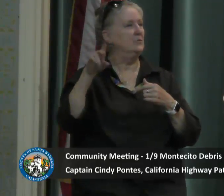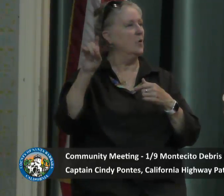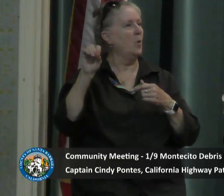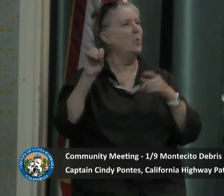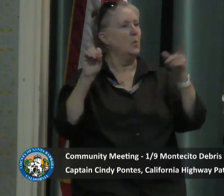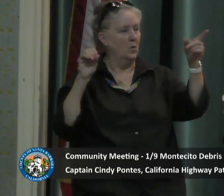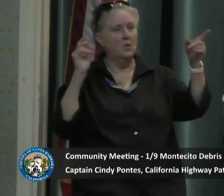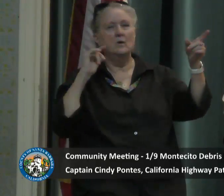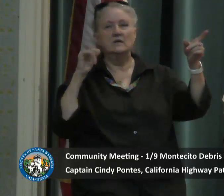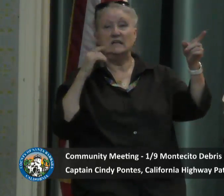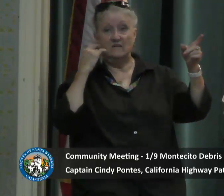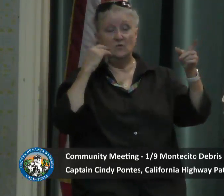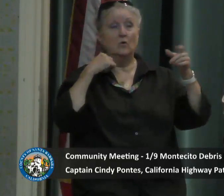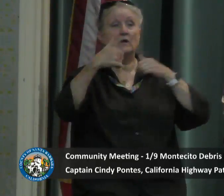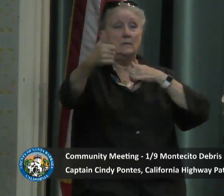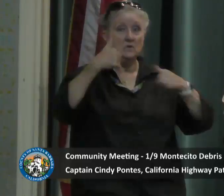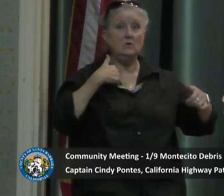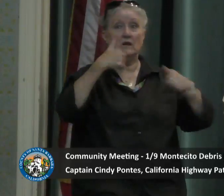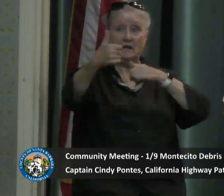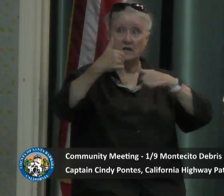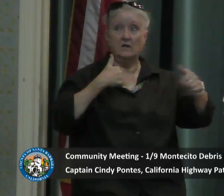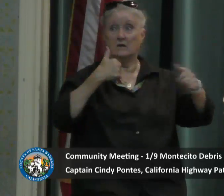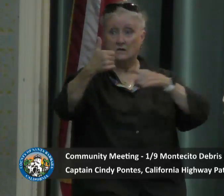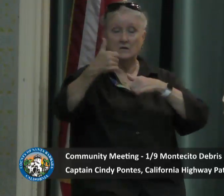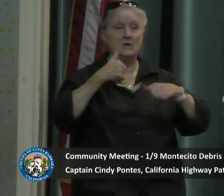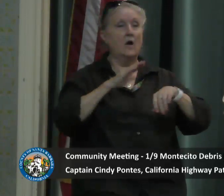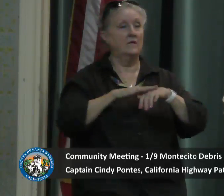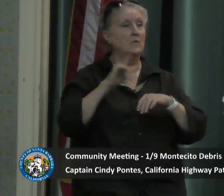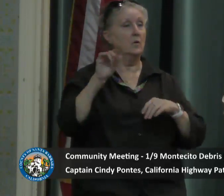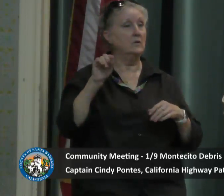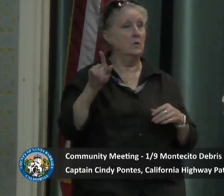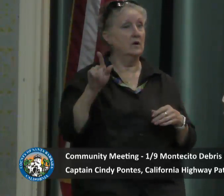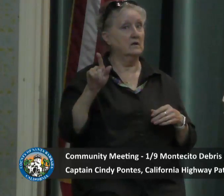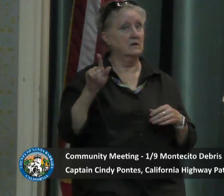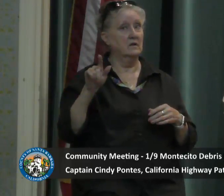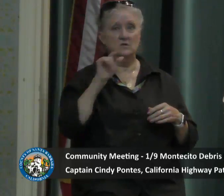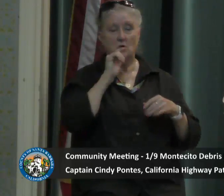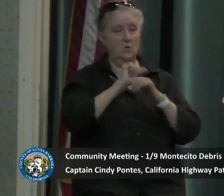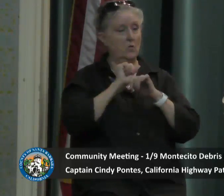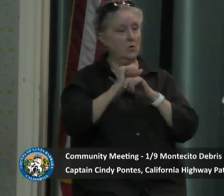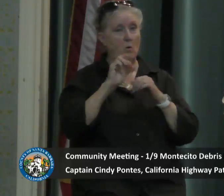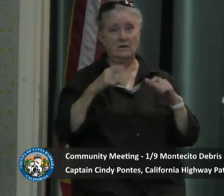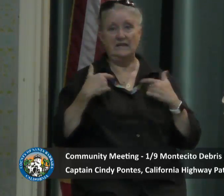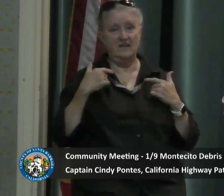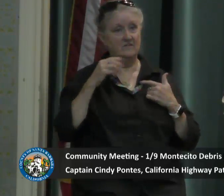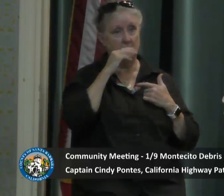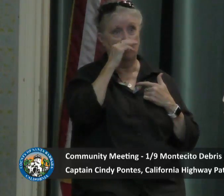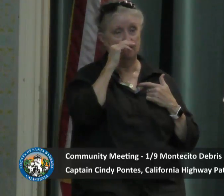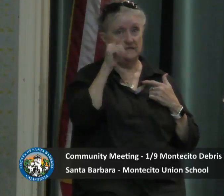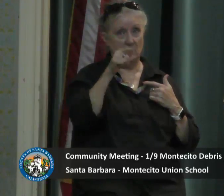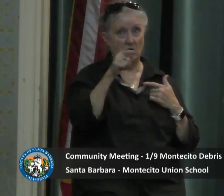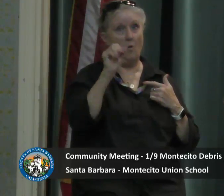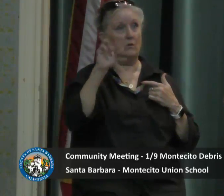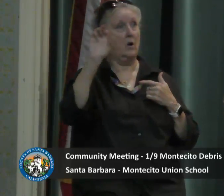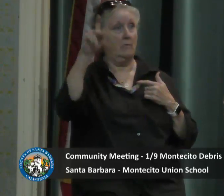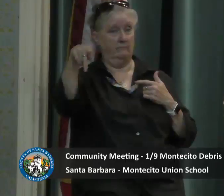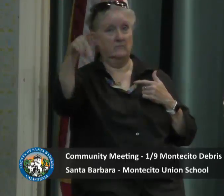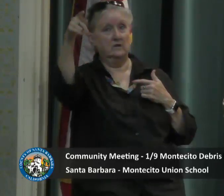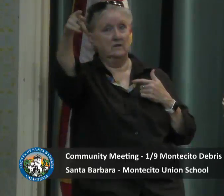If you are commuting on the 101 and do not work or live in Montecito or